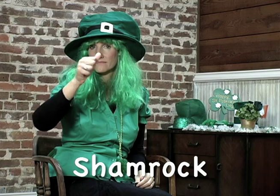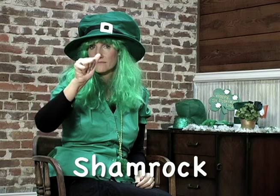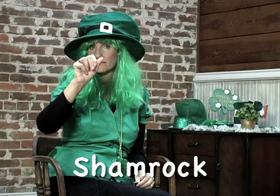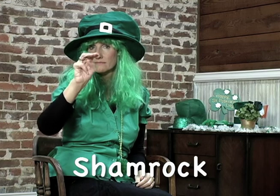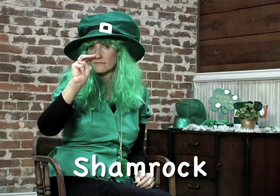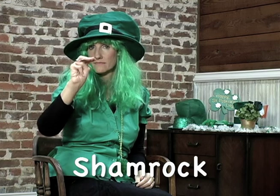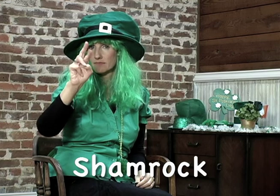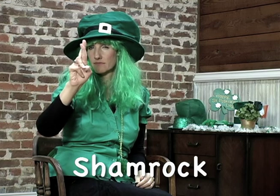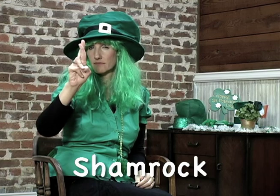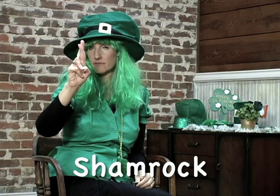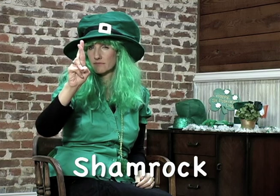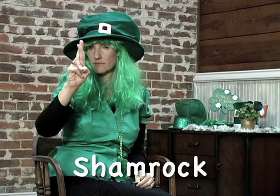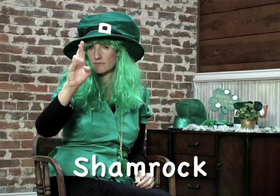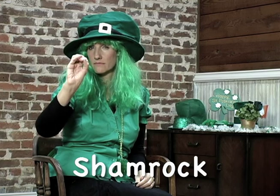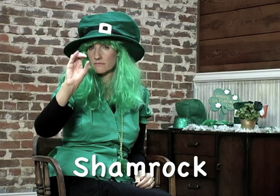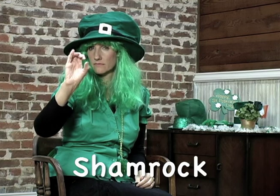The shamrock.